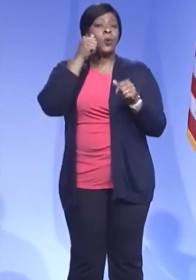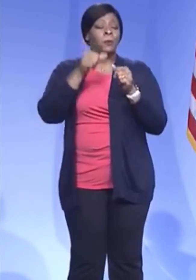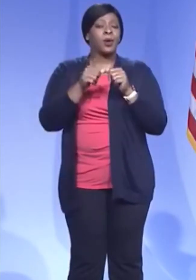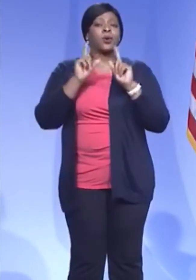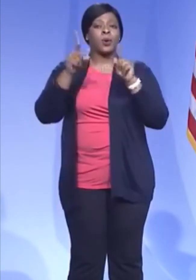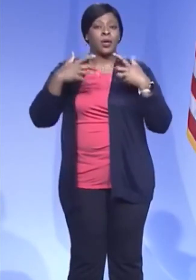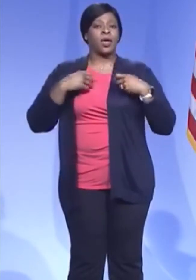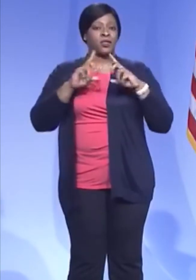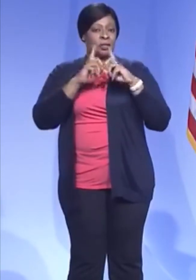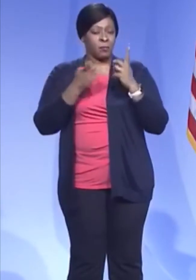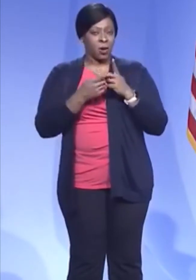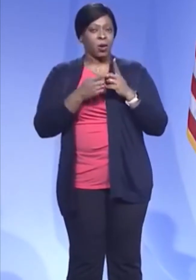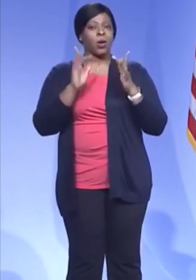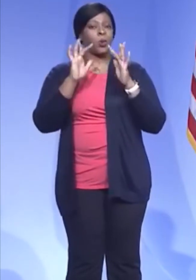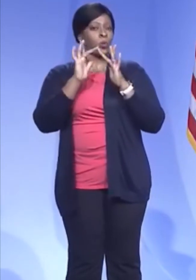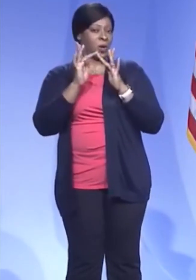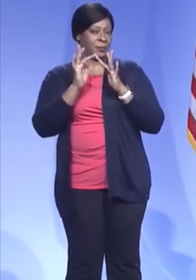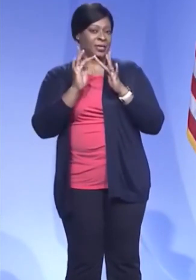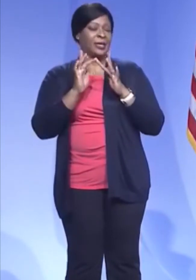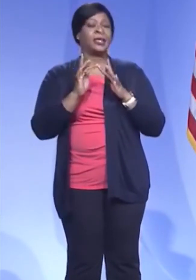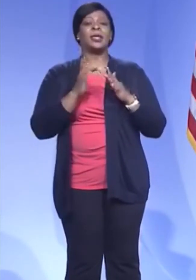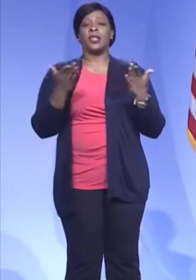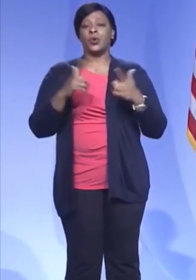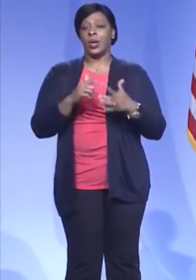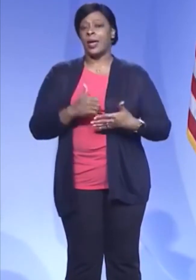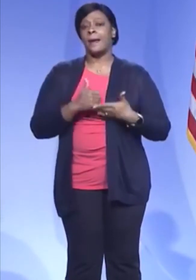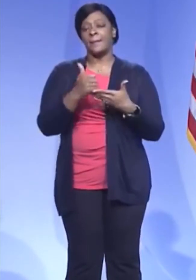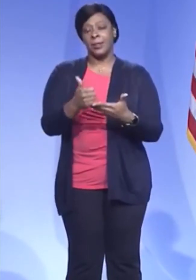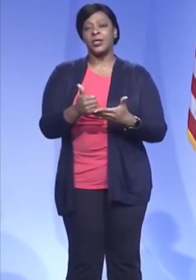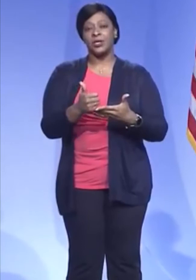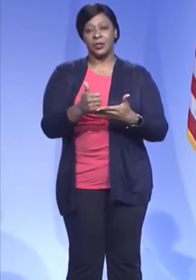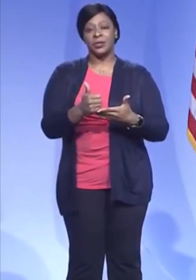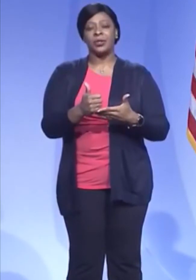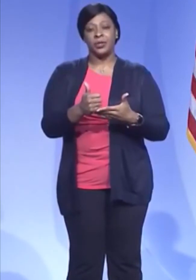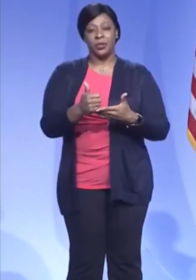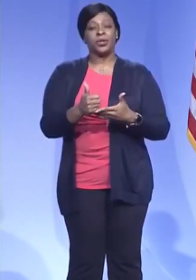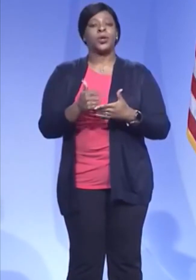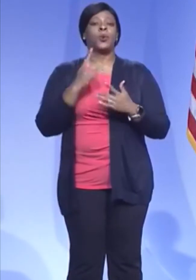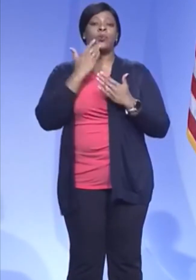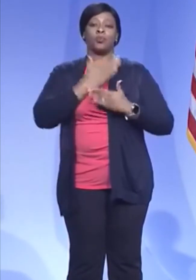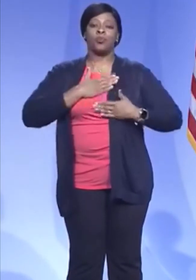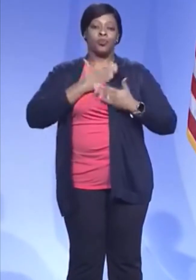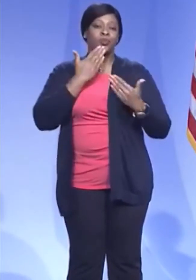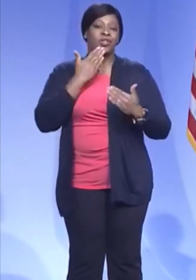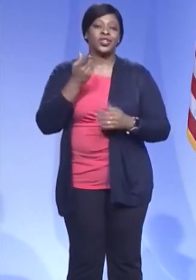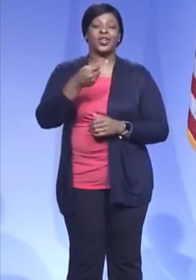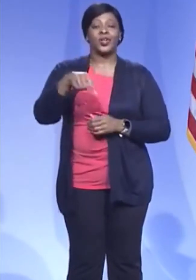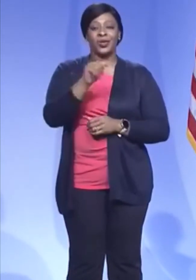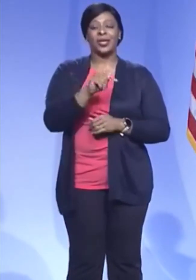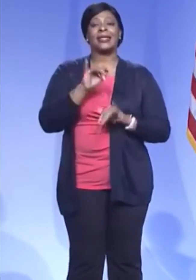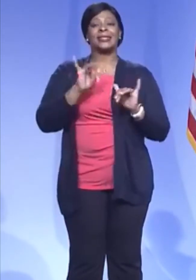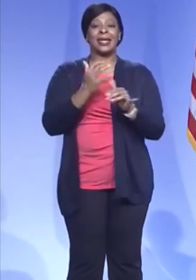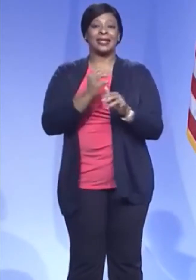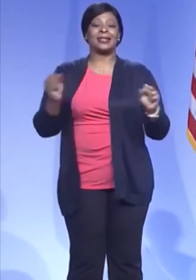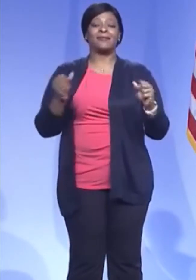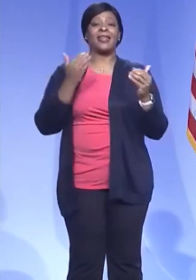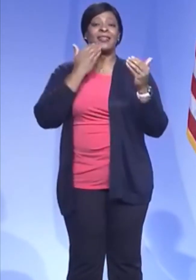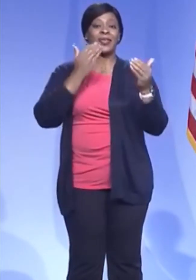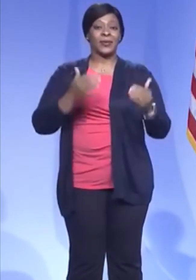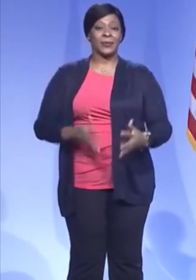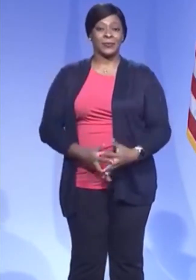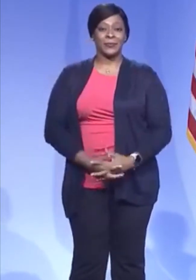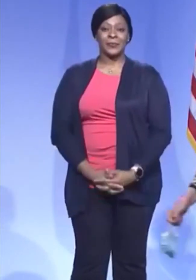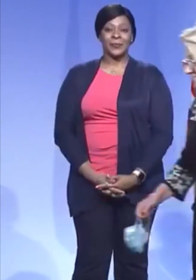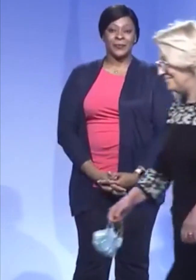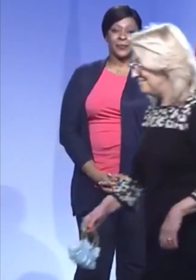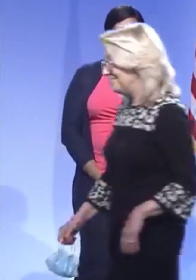health department websites. They're here to help you. We appreciate you. and stay safe. Thank you.